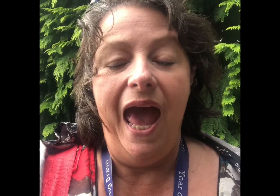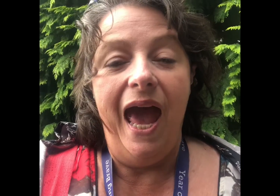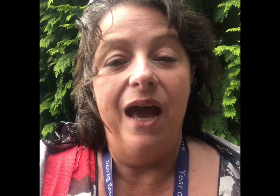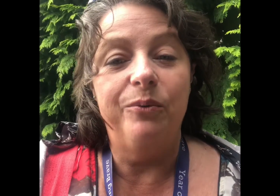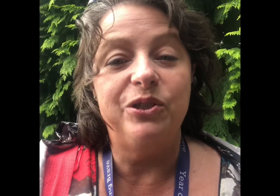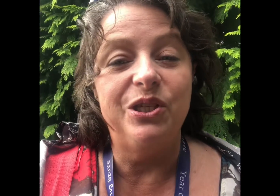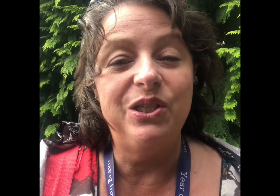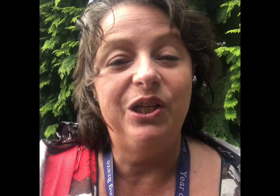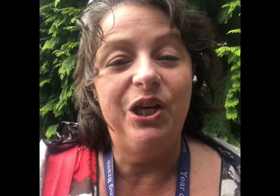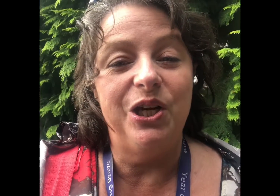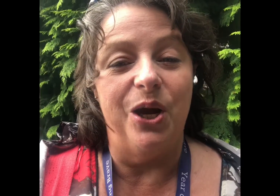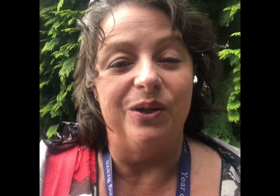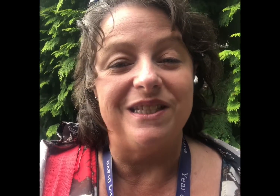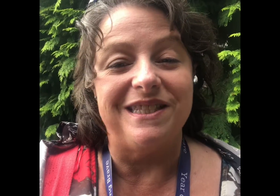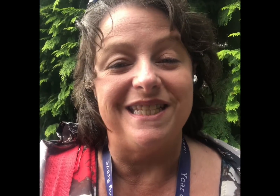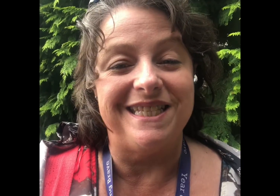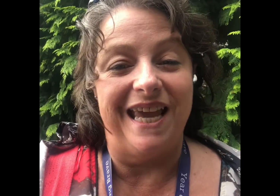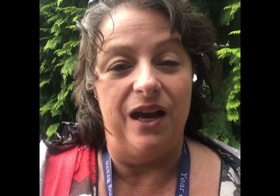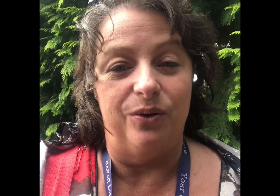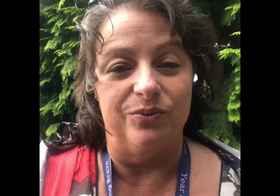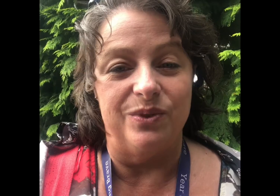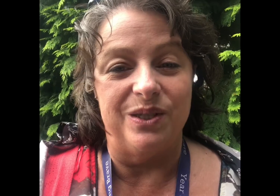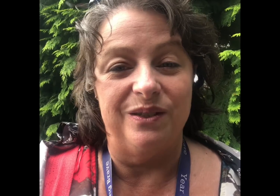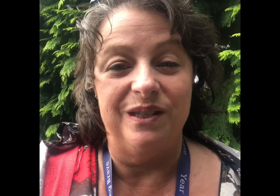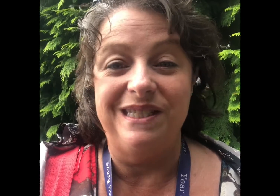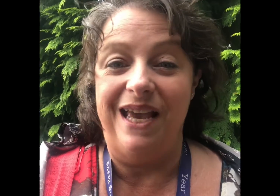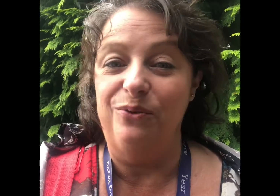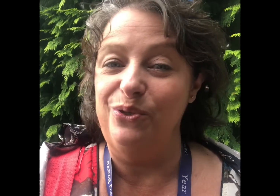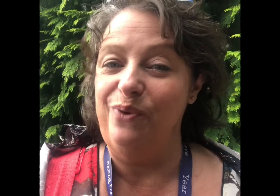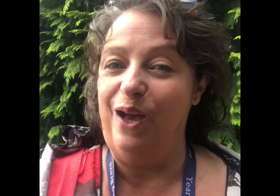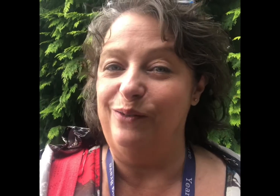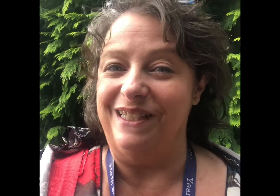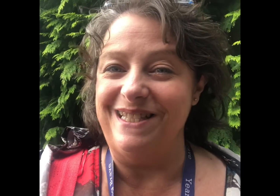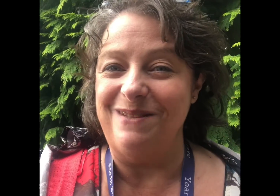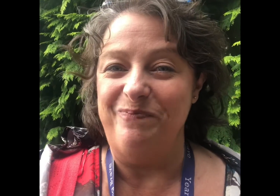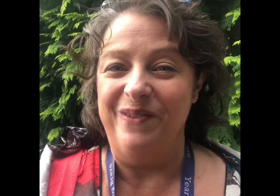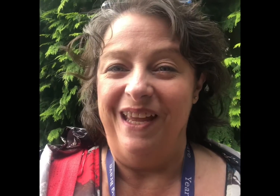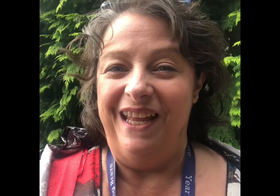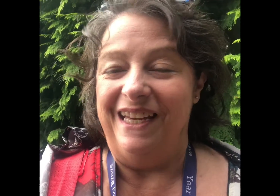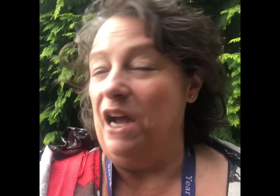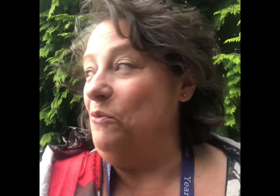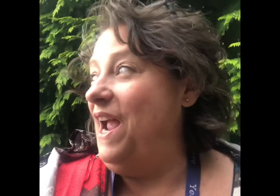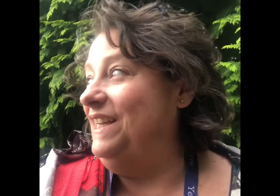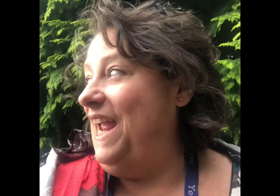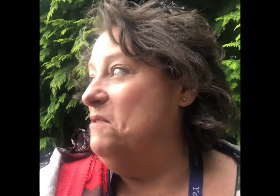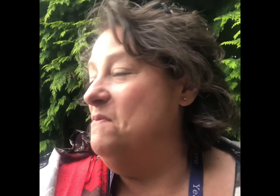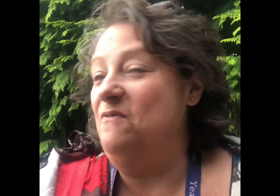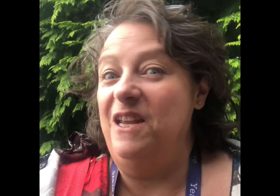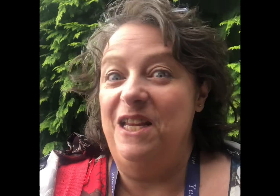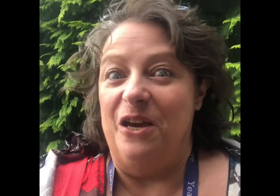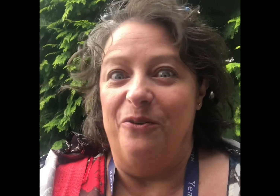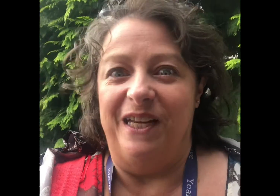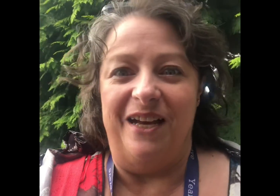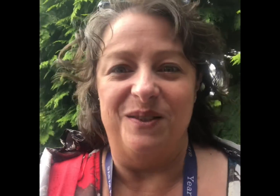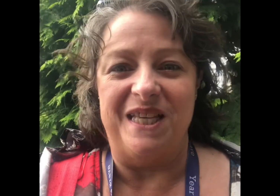and we're just gonna notice the sounds around us. Now, right now, I'm videoing